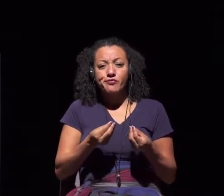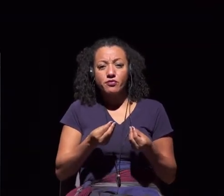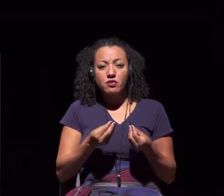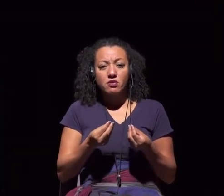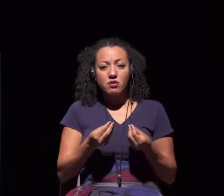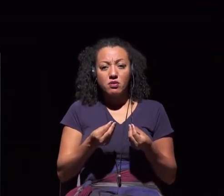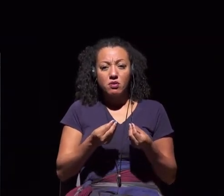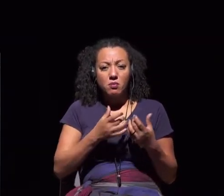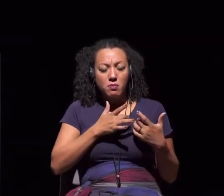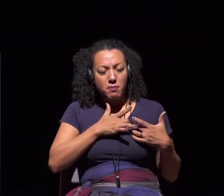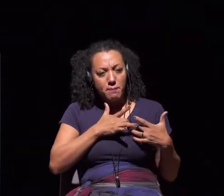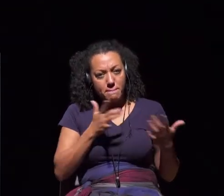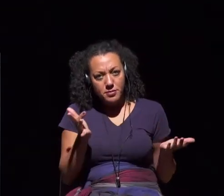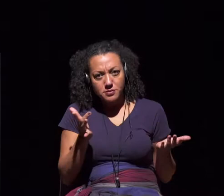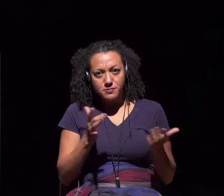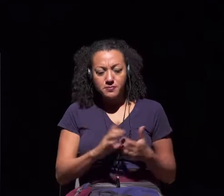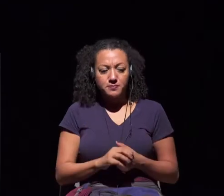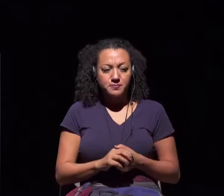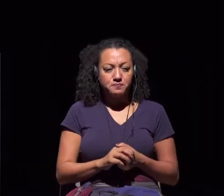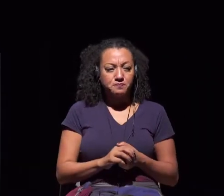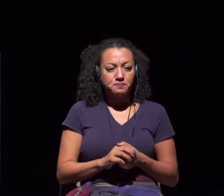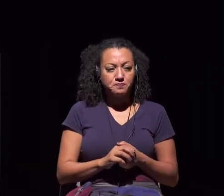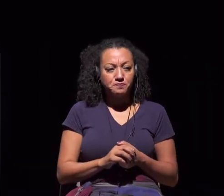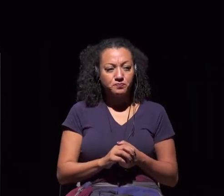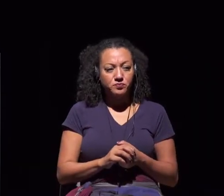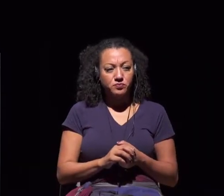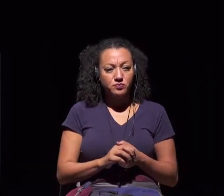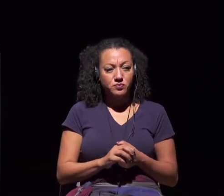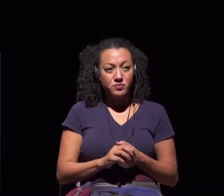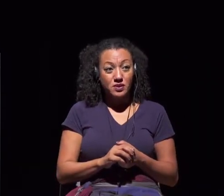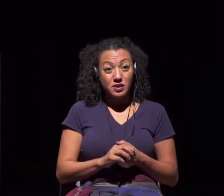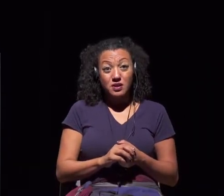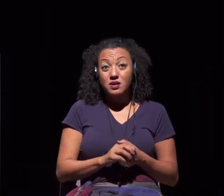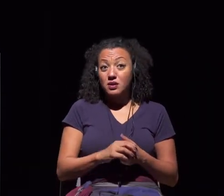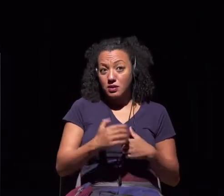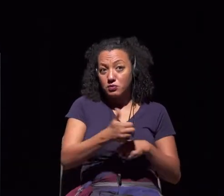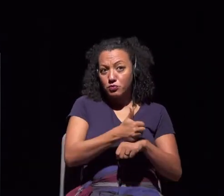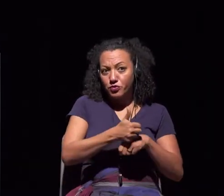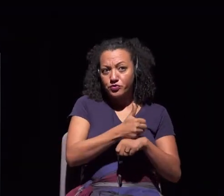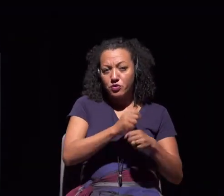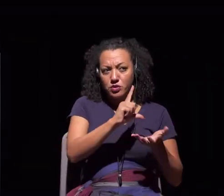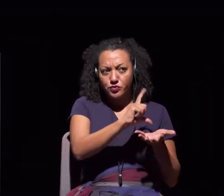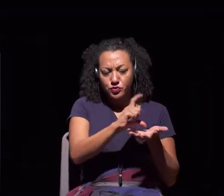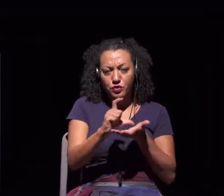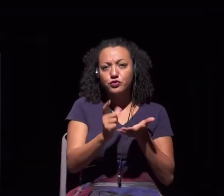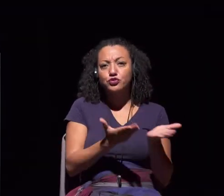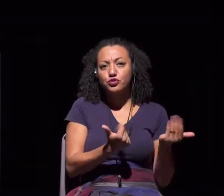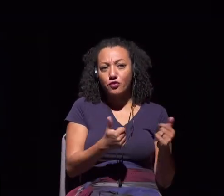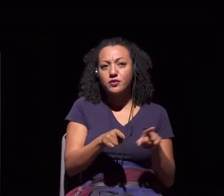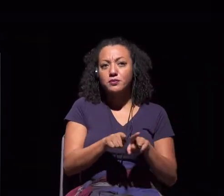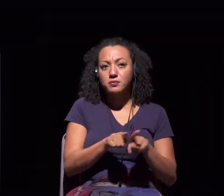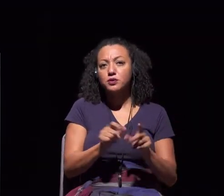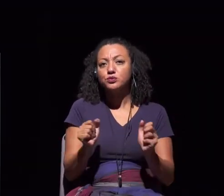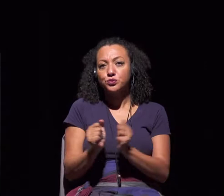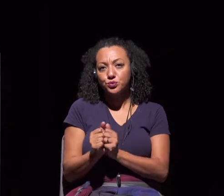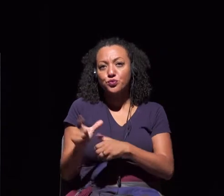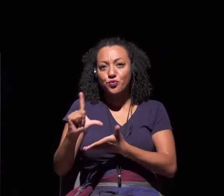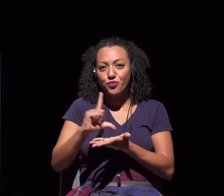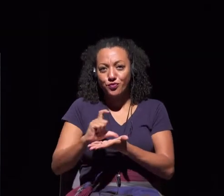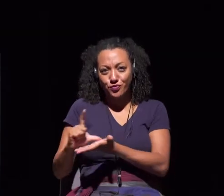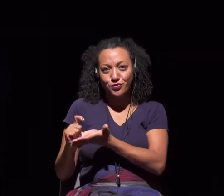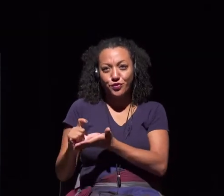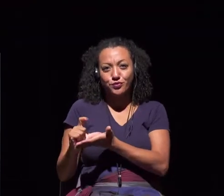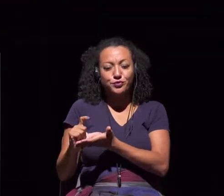real essays by younger photographers. And so this experience really became something which I think the community responded